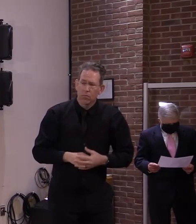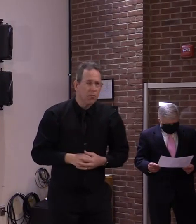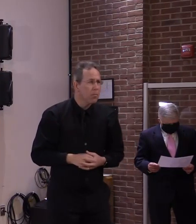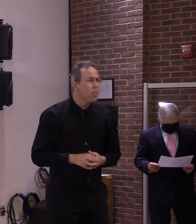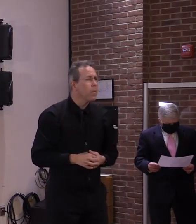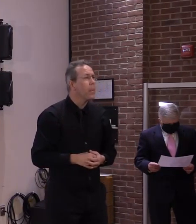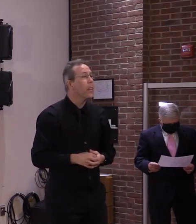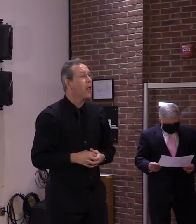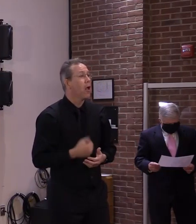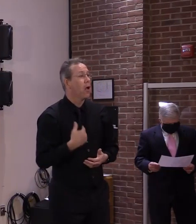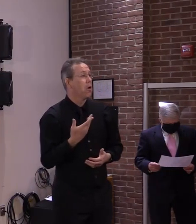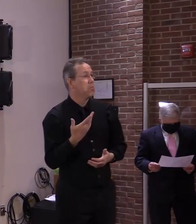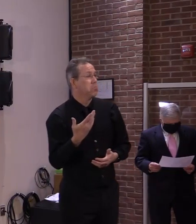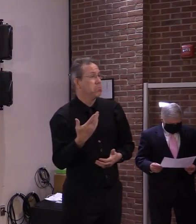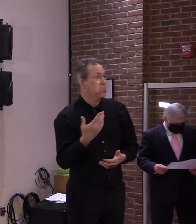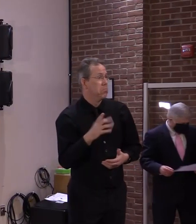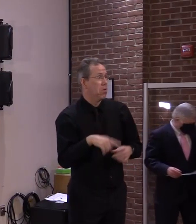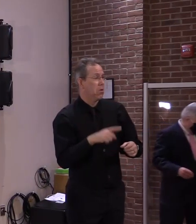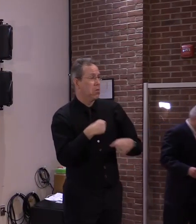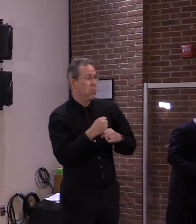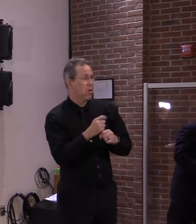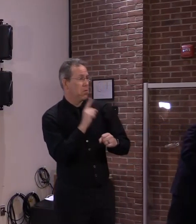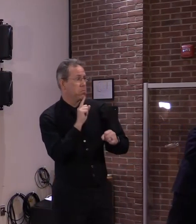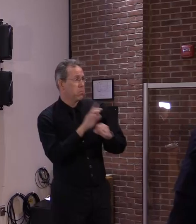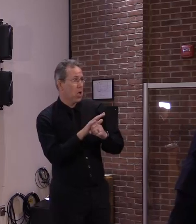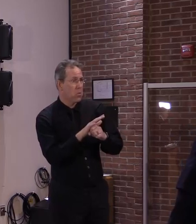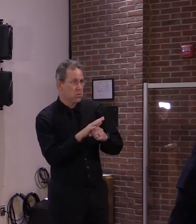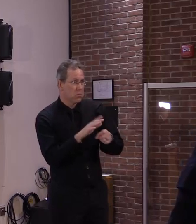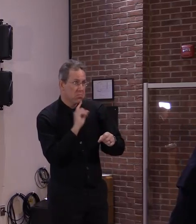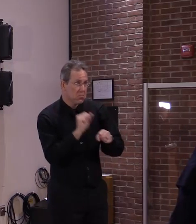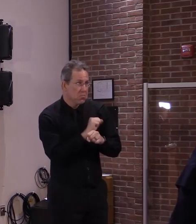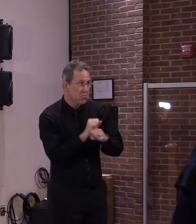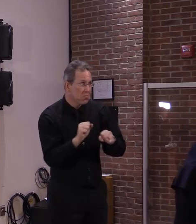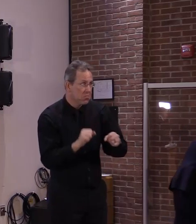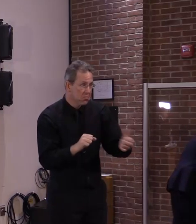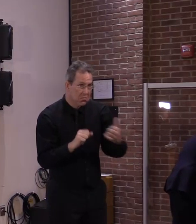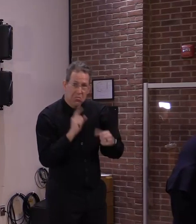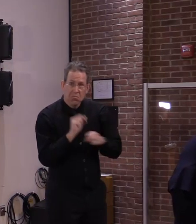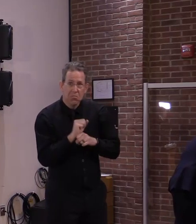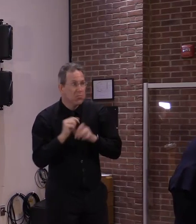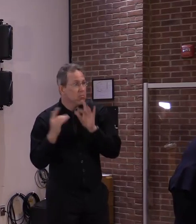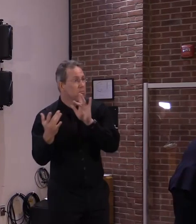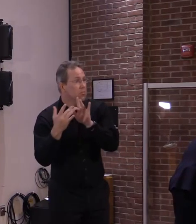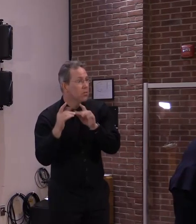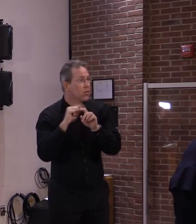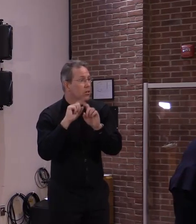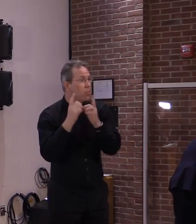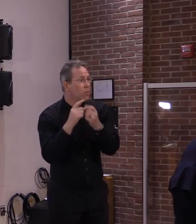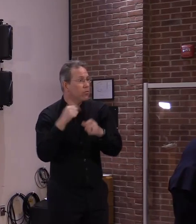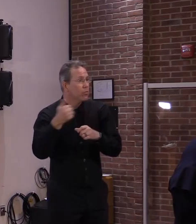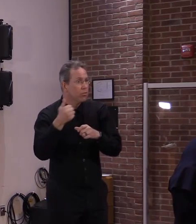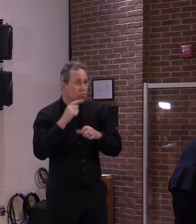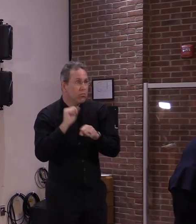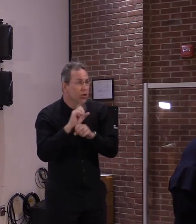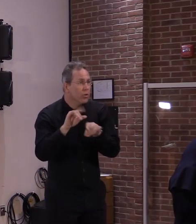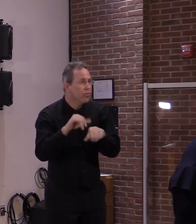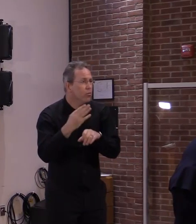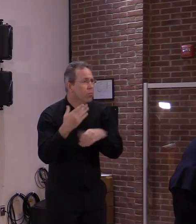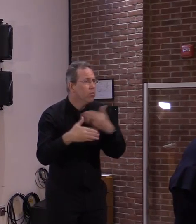anything, but we'll do everything we can to assist them. If there's some technical, from a technical aspect, if